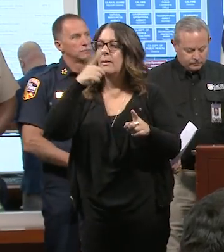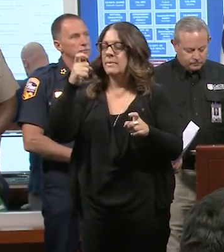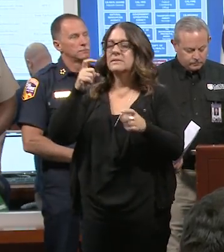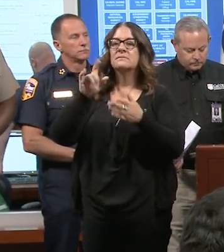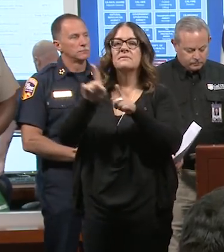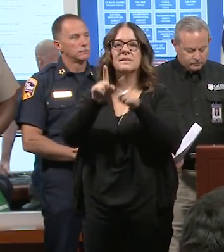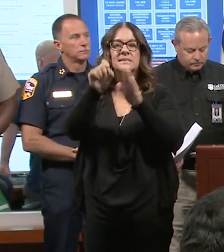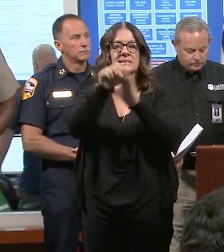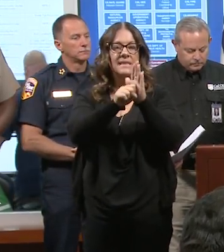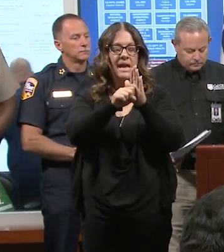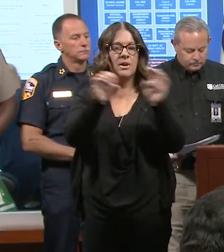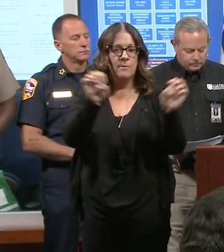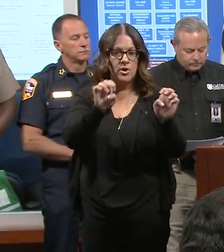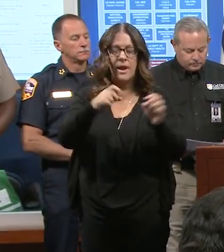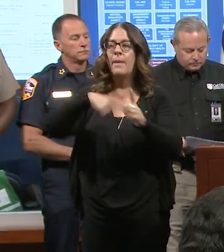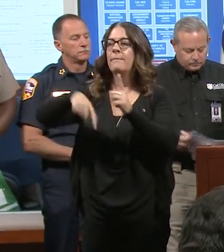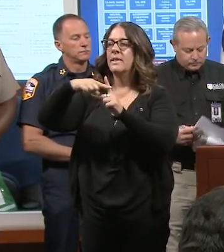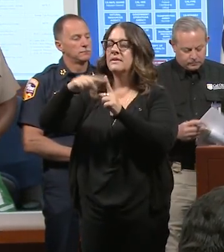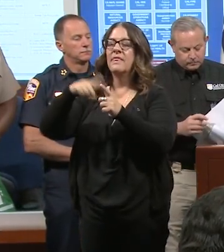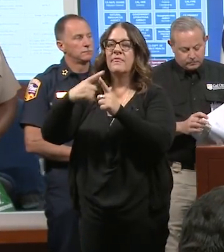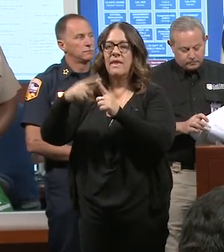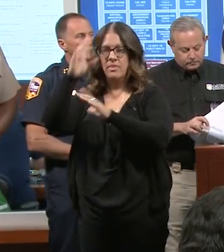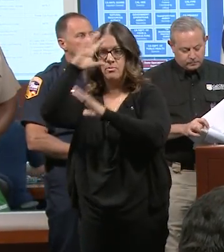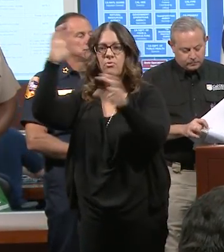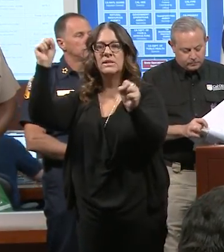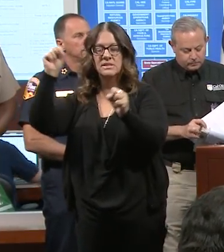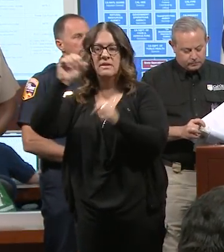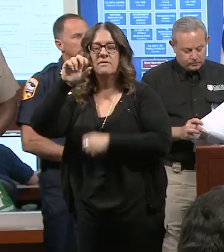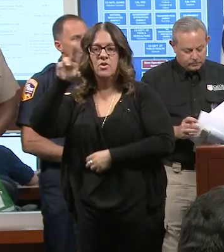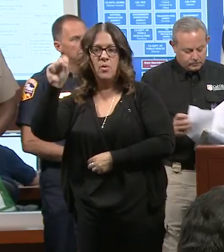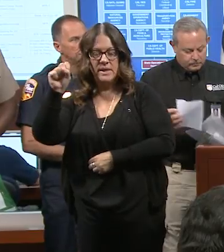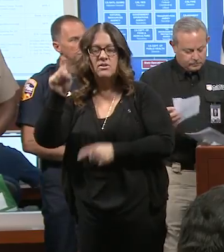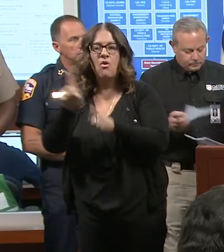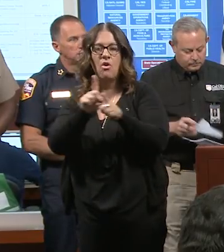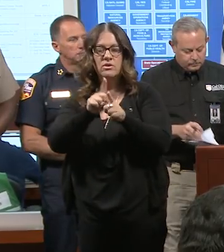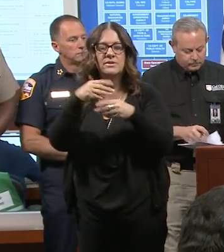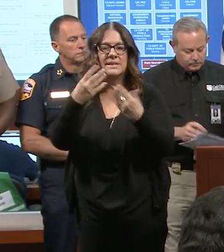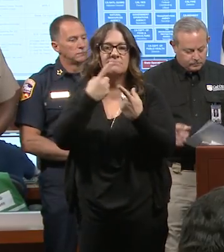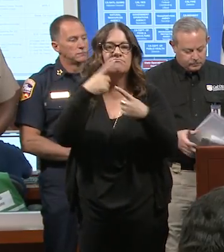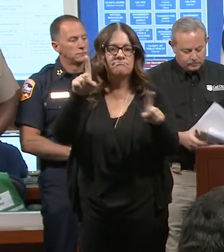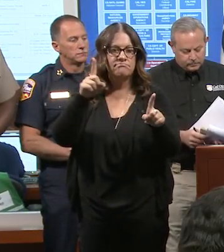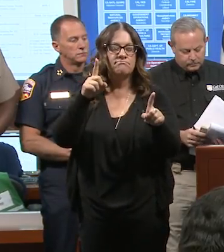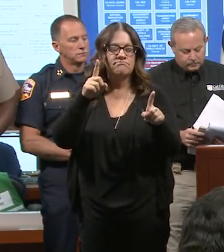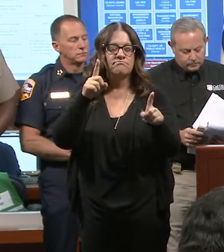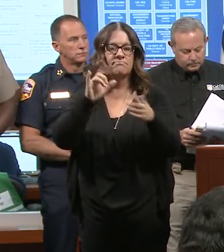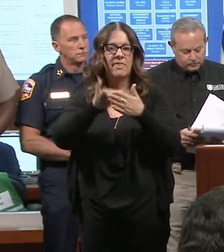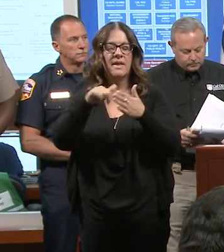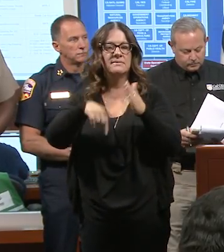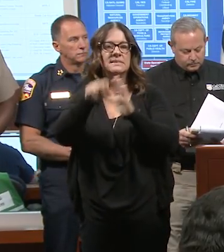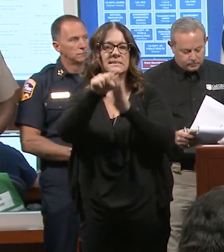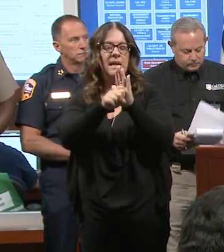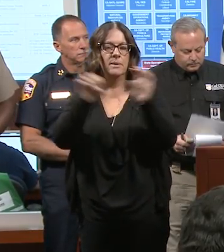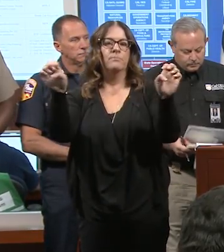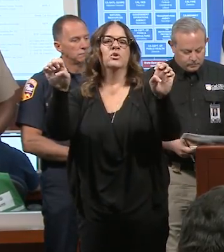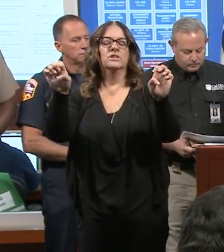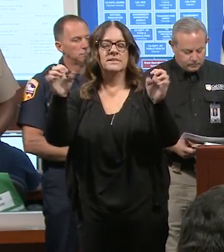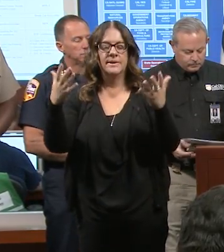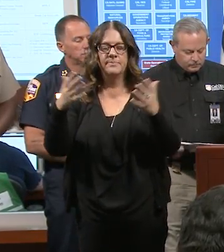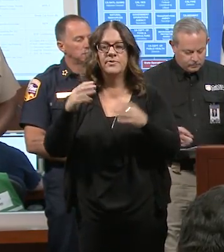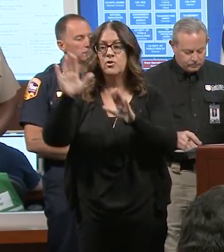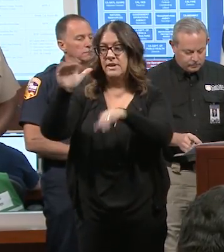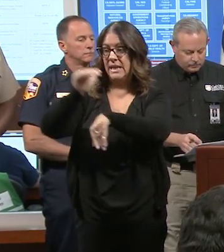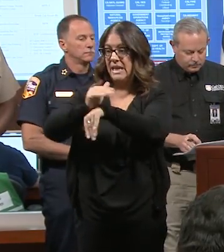major declaration for California. In addition to the 10 fire management grants we issued Sunday night through Monday